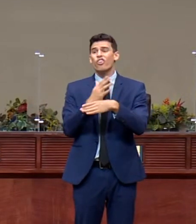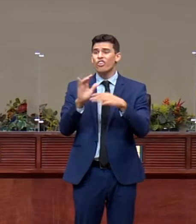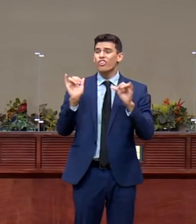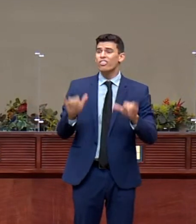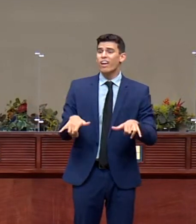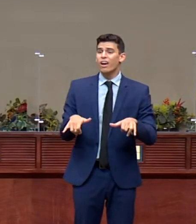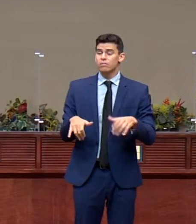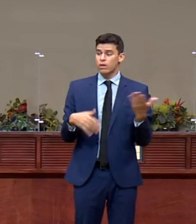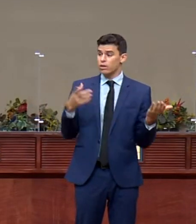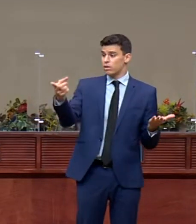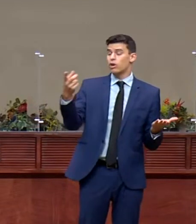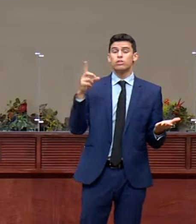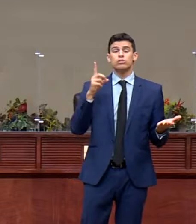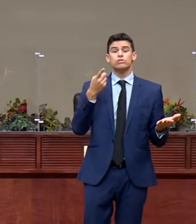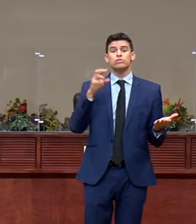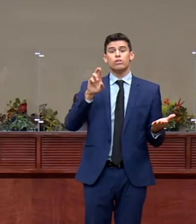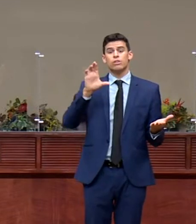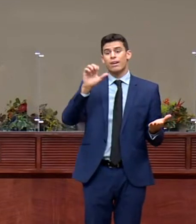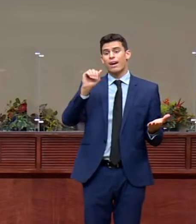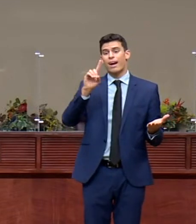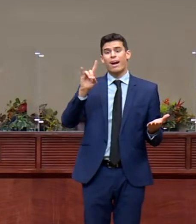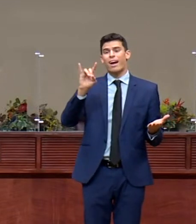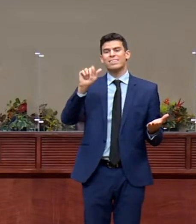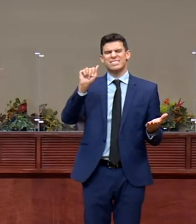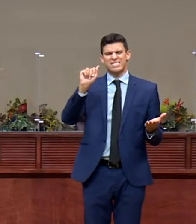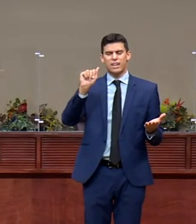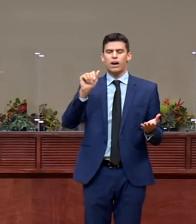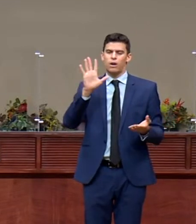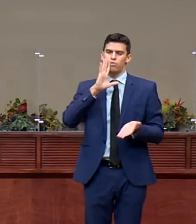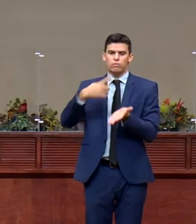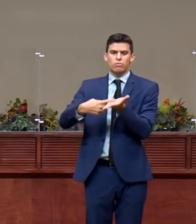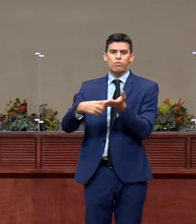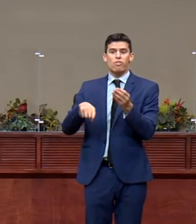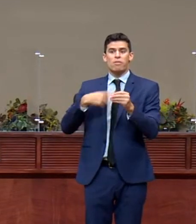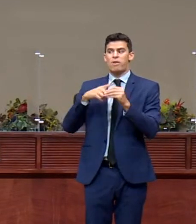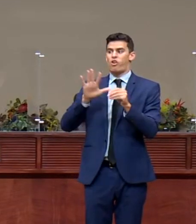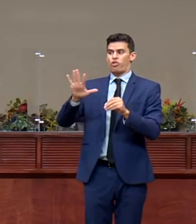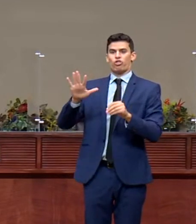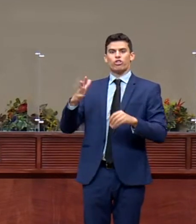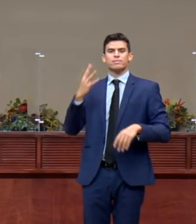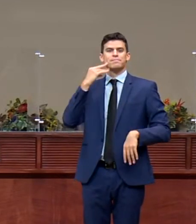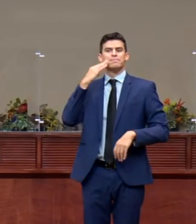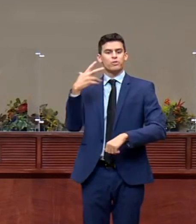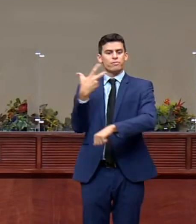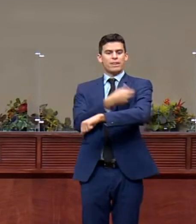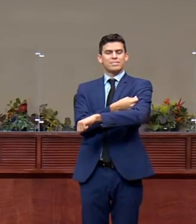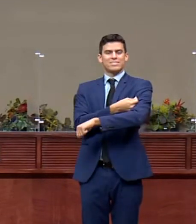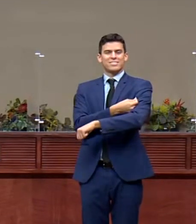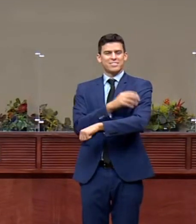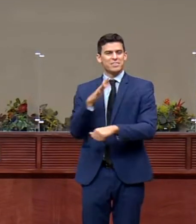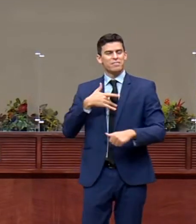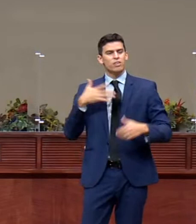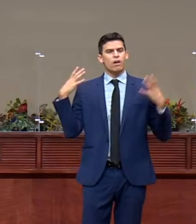it's like to be vaccinated and sort of the liberated feeling that we experienced.